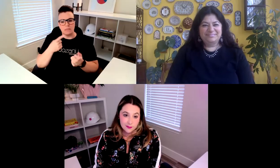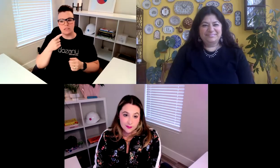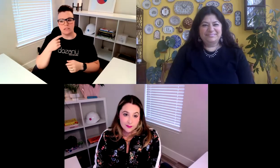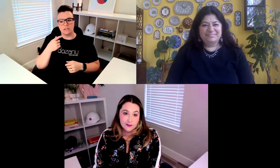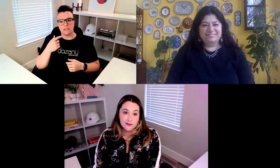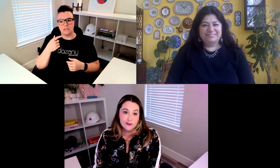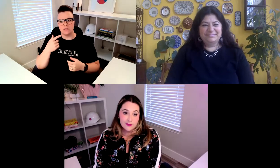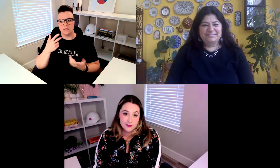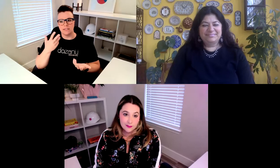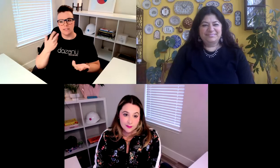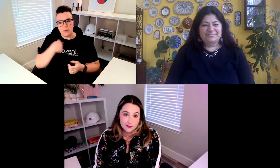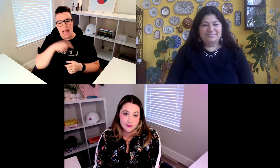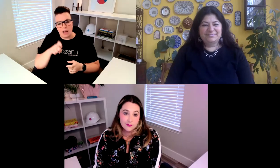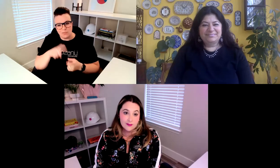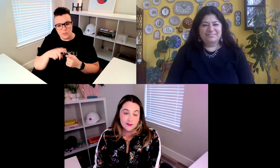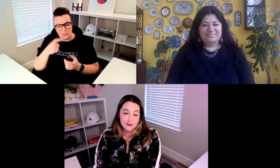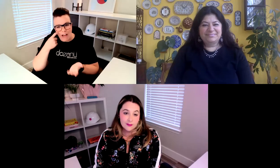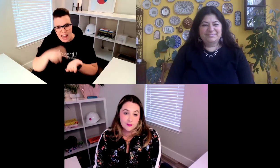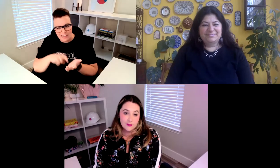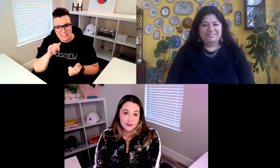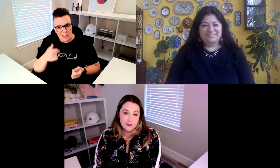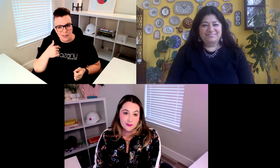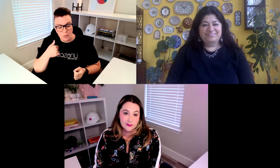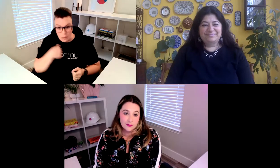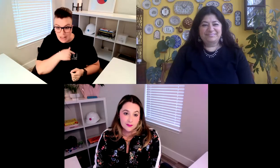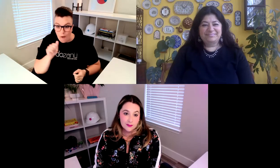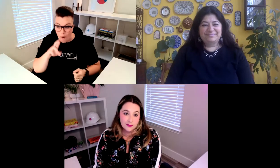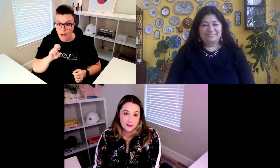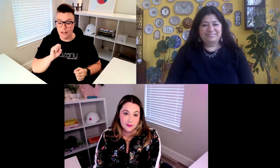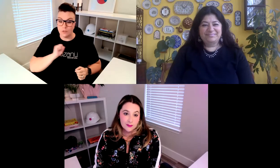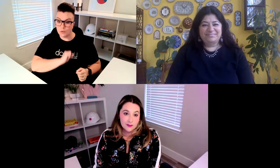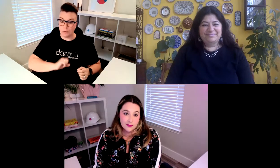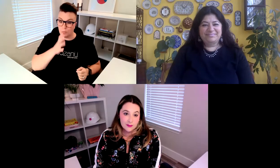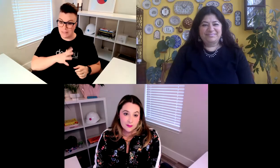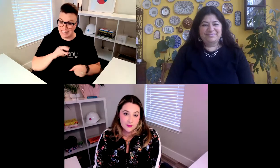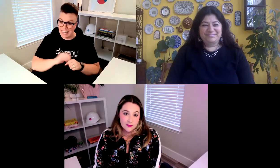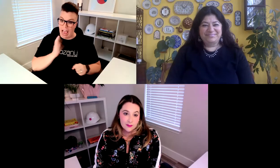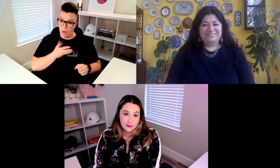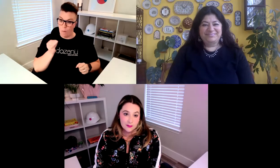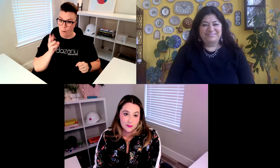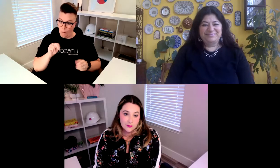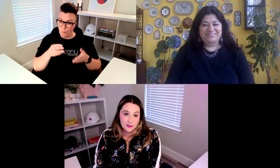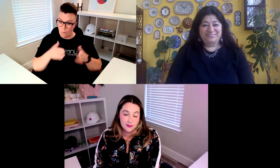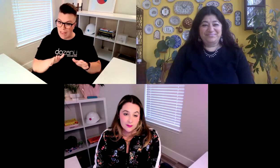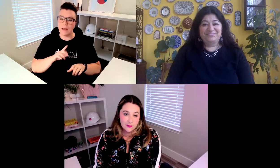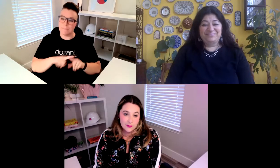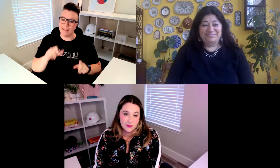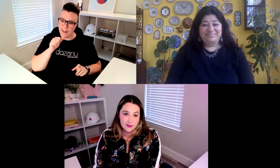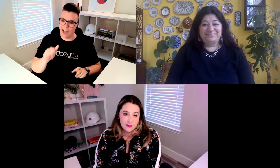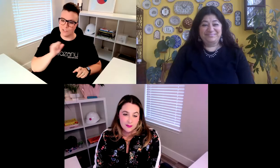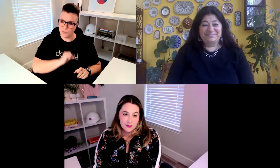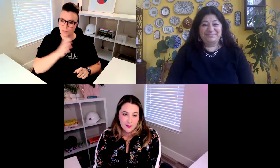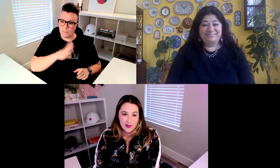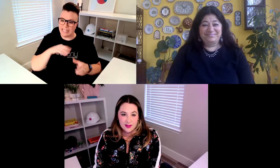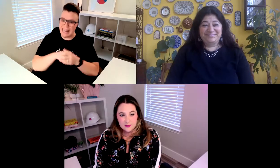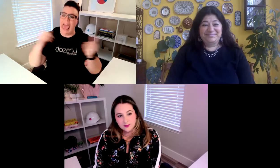You can spend time with other people and use that as time to grow and build. So that's something I recognized. We are all superwomen in